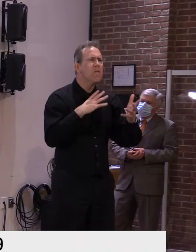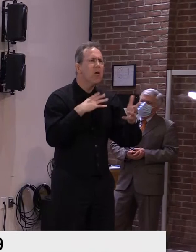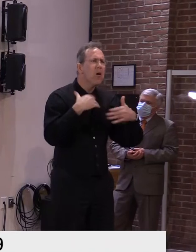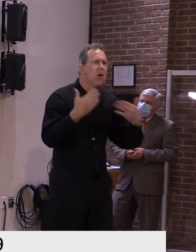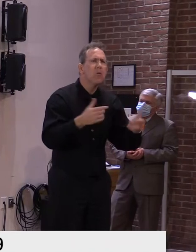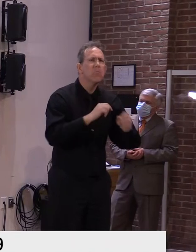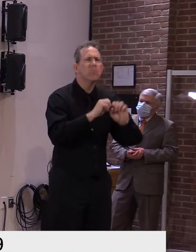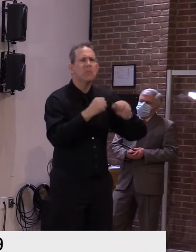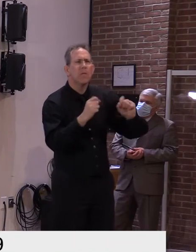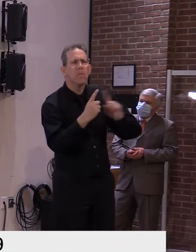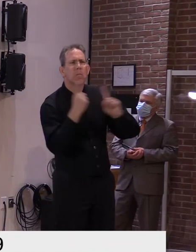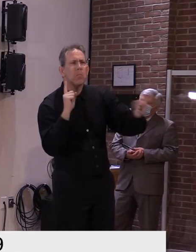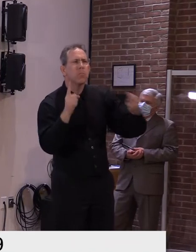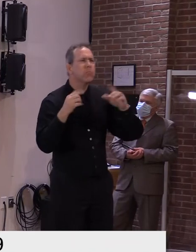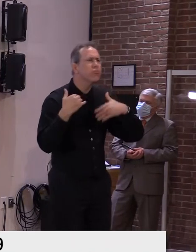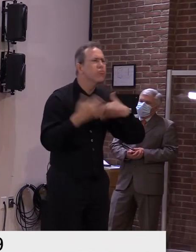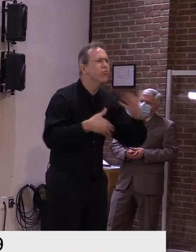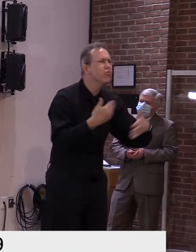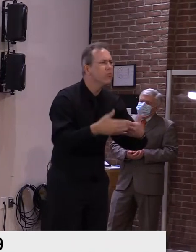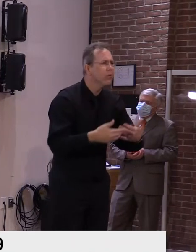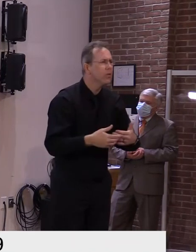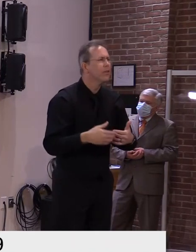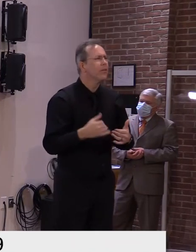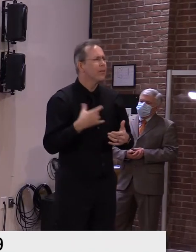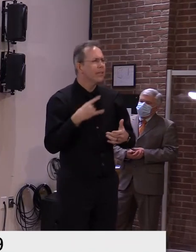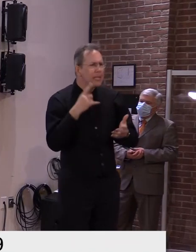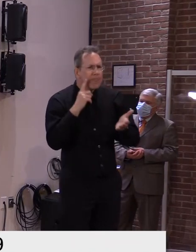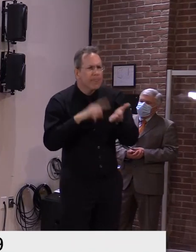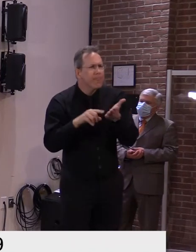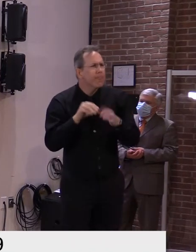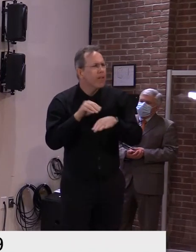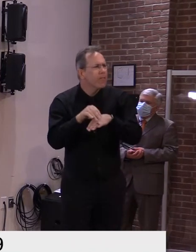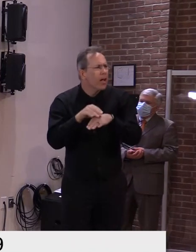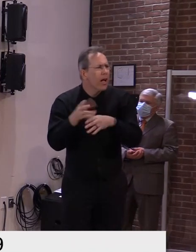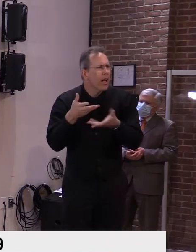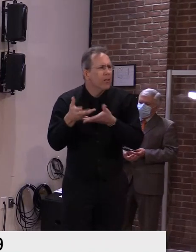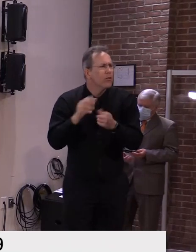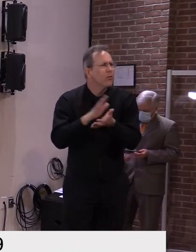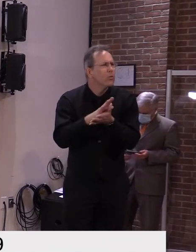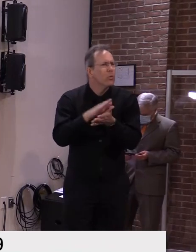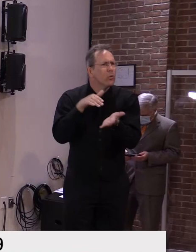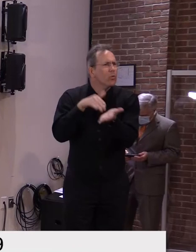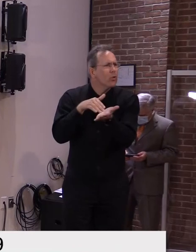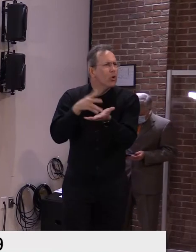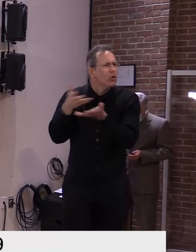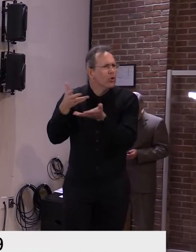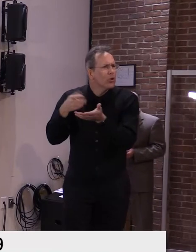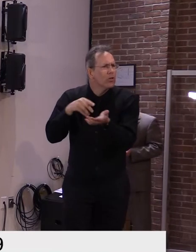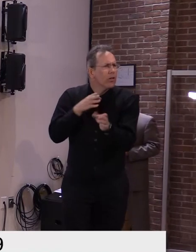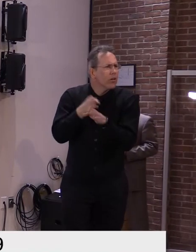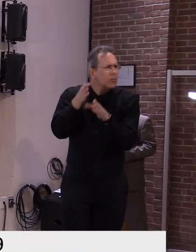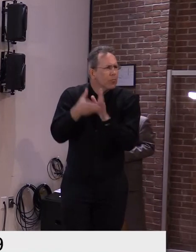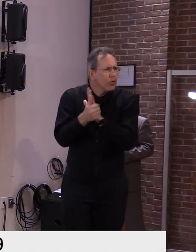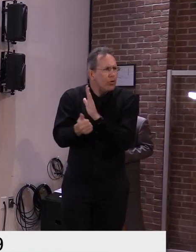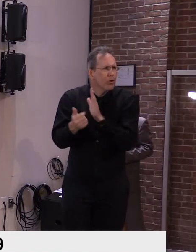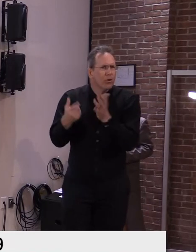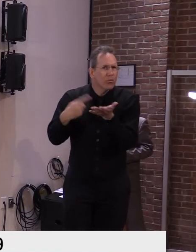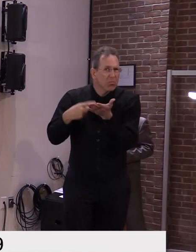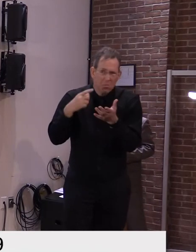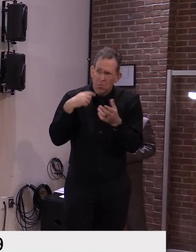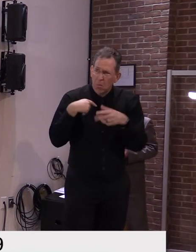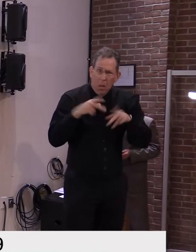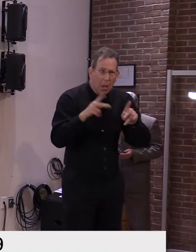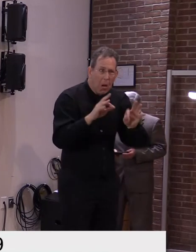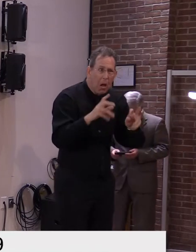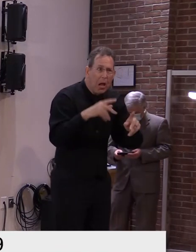We heard from the health experts, the pediatricians, and so forth about the mental health aspects, and we wanted to make that happen. We've taken a